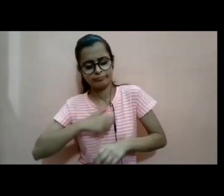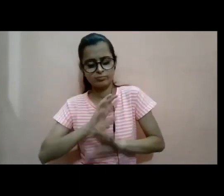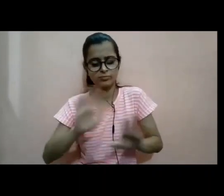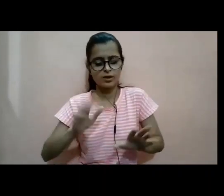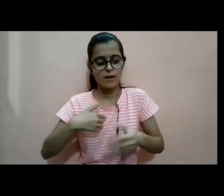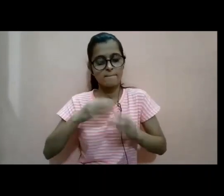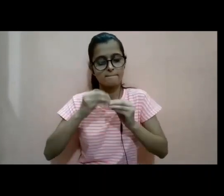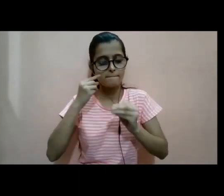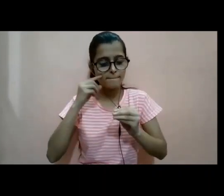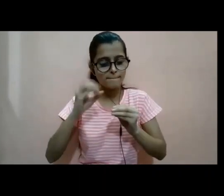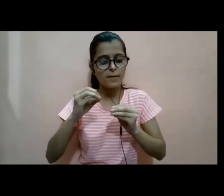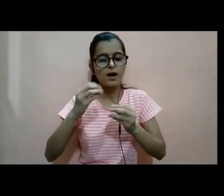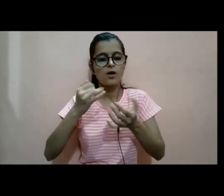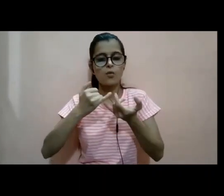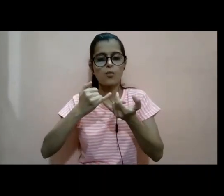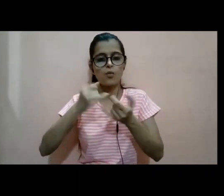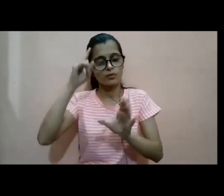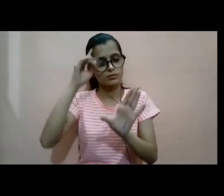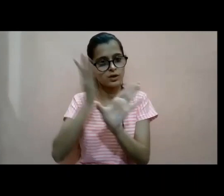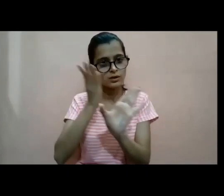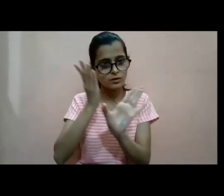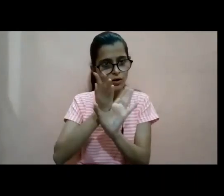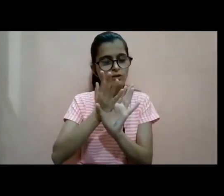biopsychological routes, then I think we're in trouble.